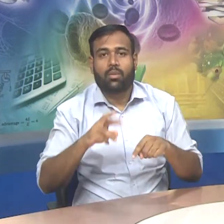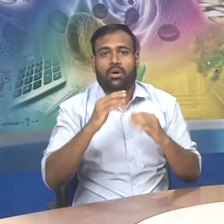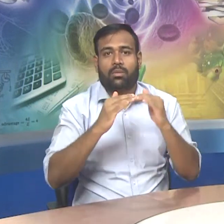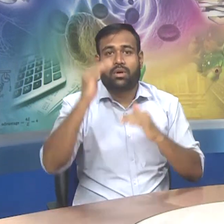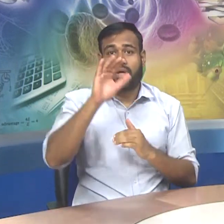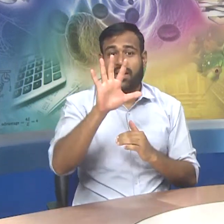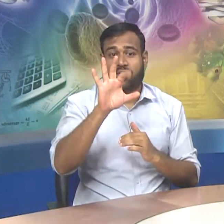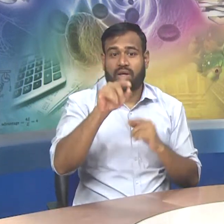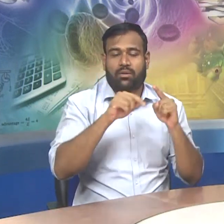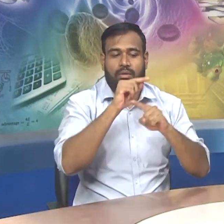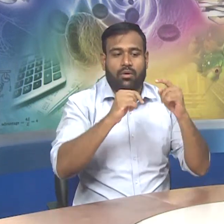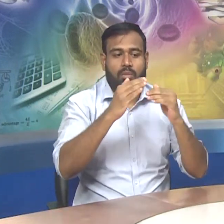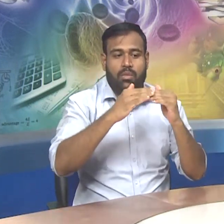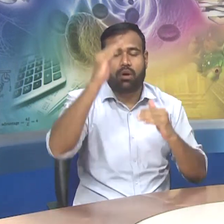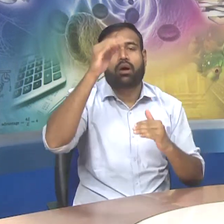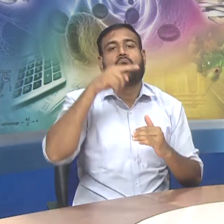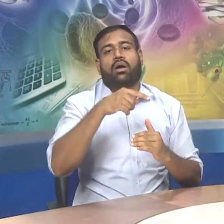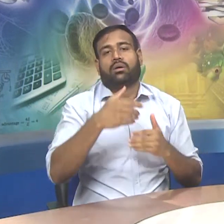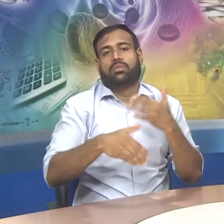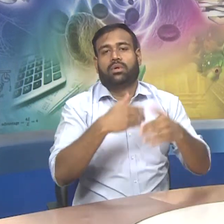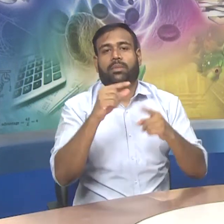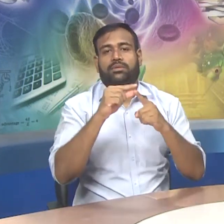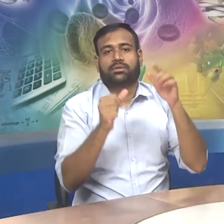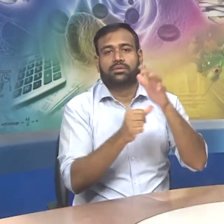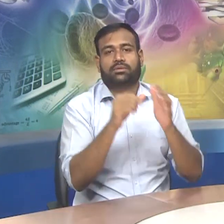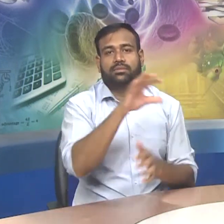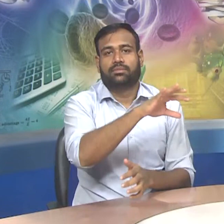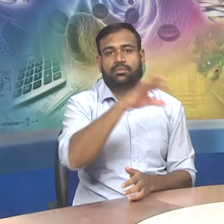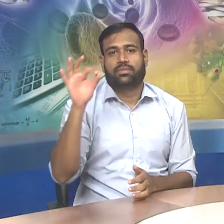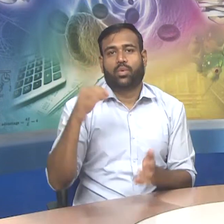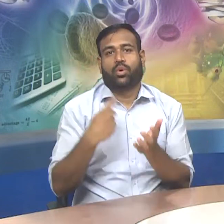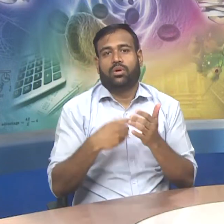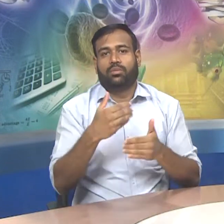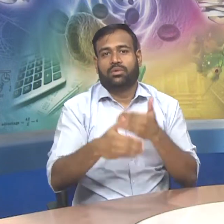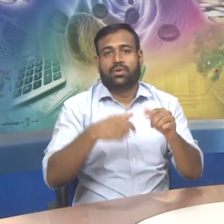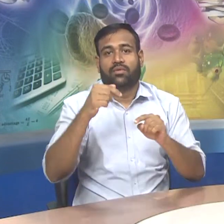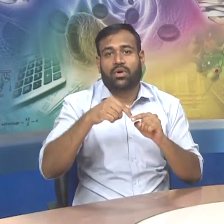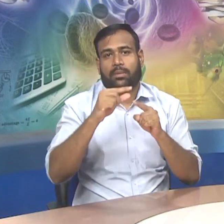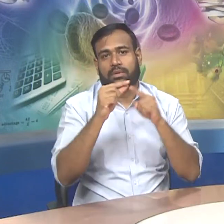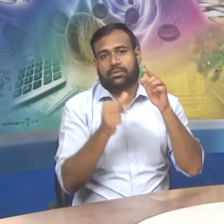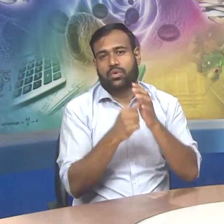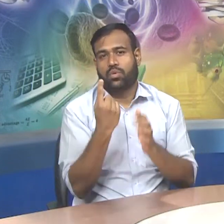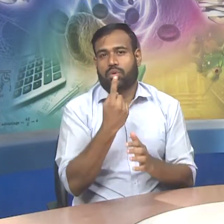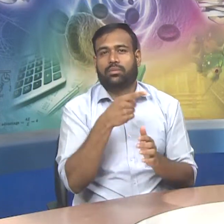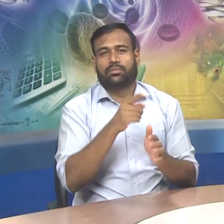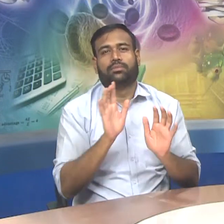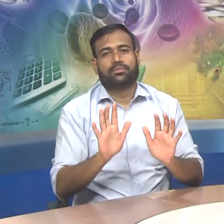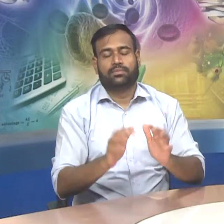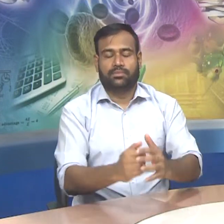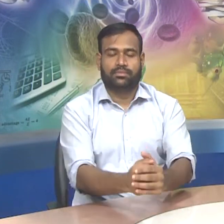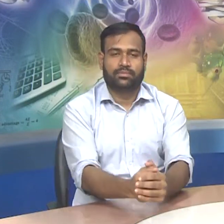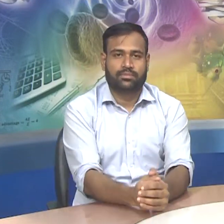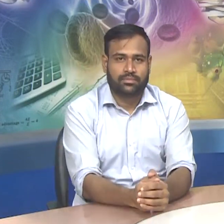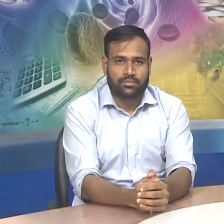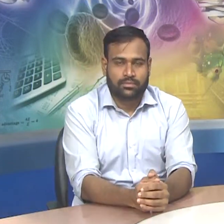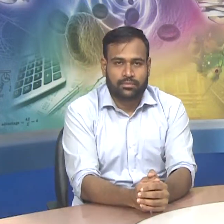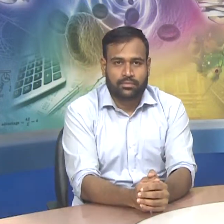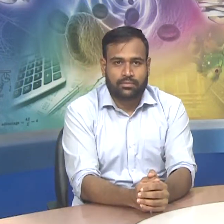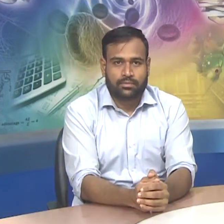So according to the vote transfer system, this is the process which is being followed for the election of the president.